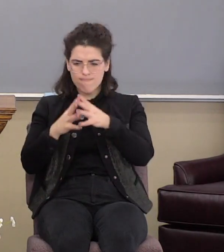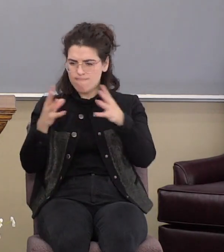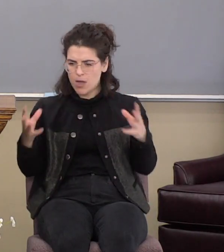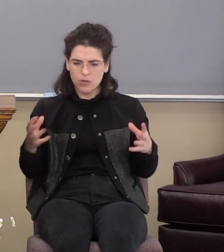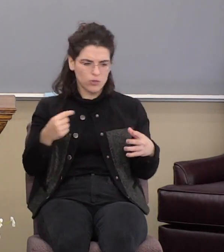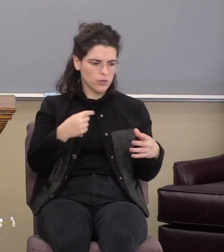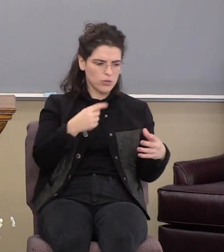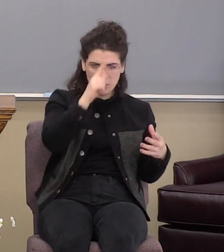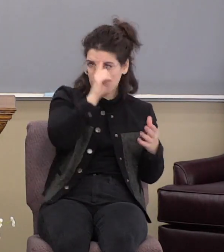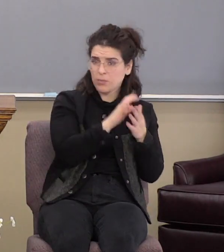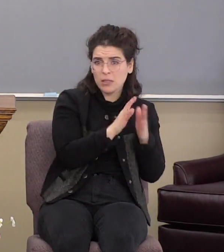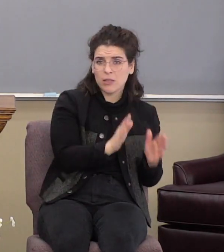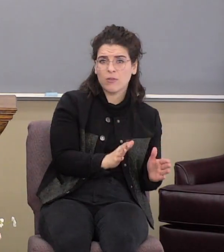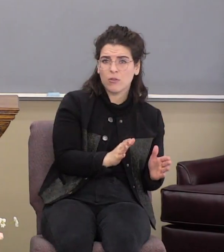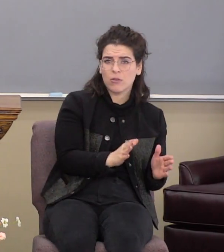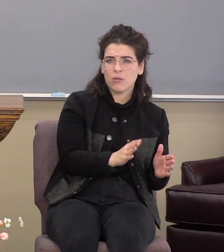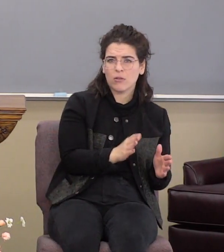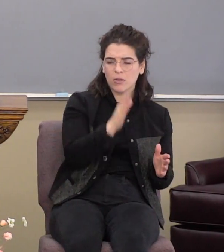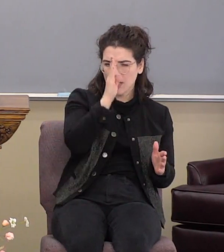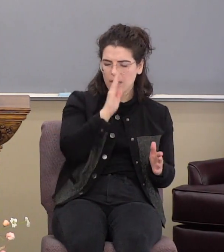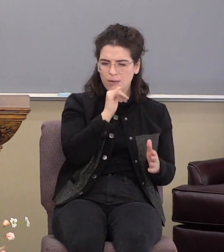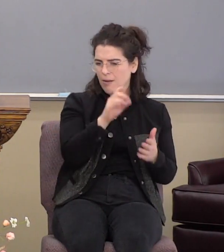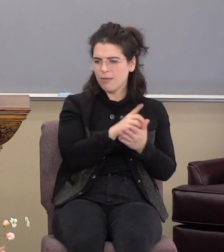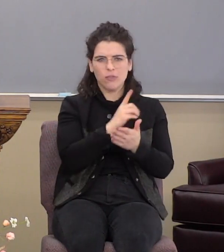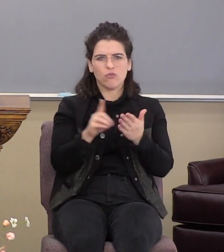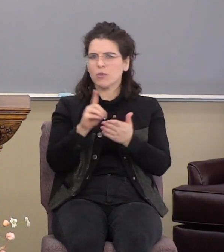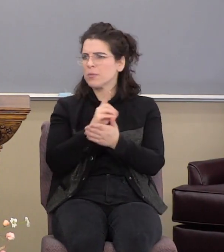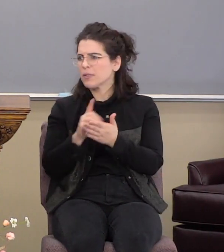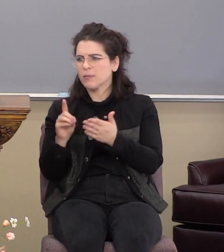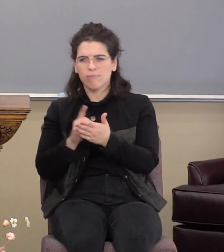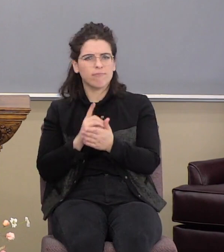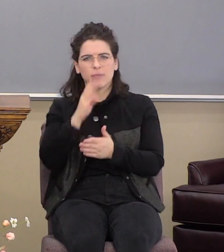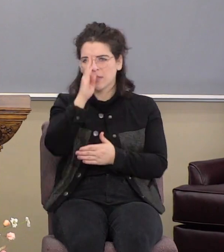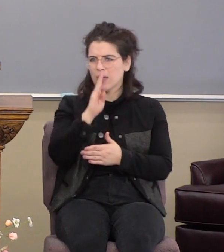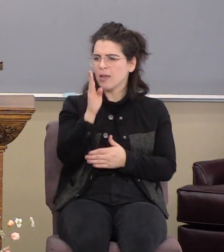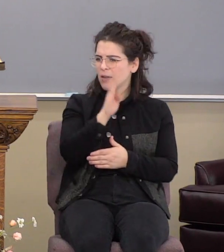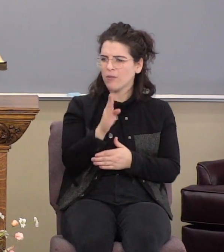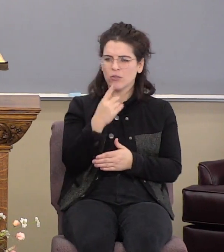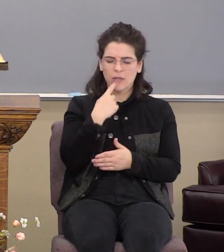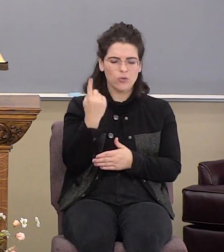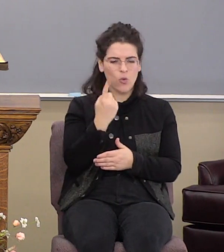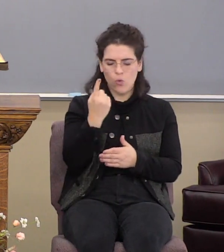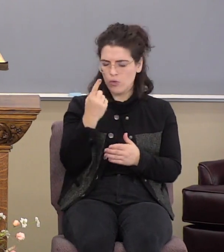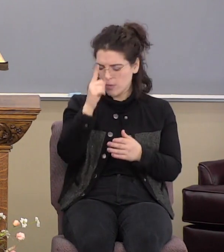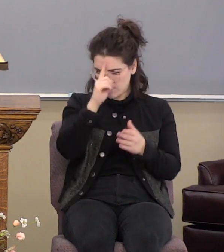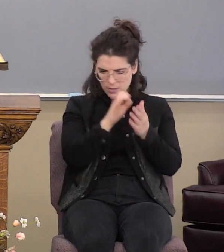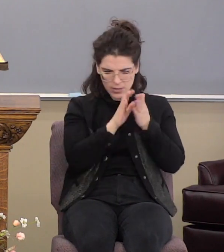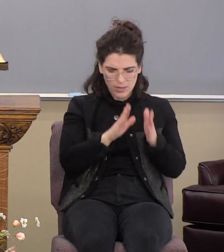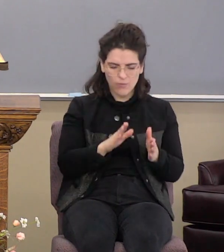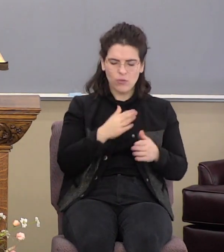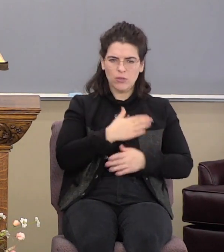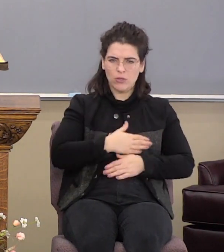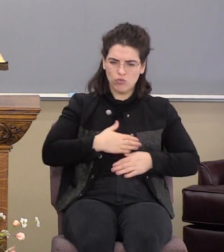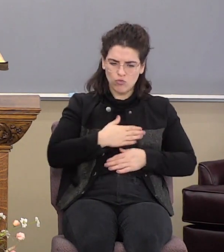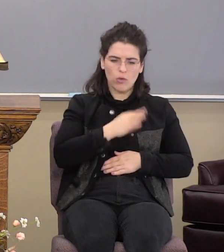a believer. God doesn't discriminate. God never says only believers get to enjoy the fruits of my